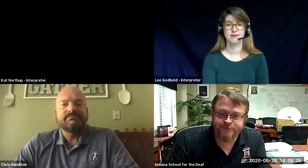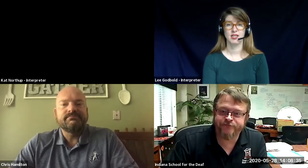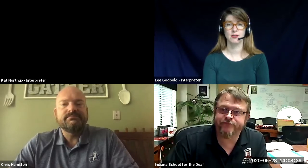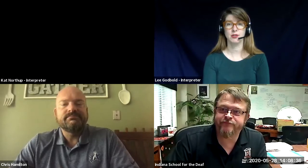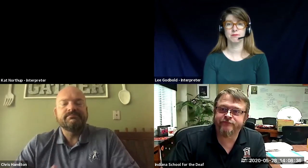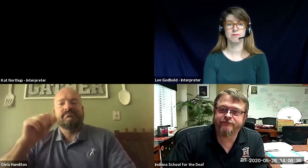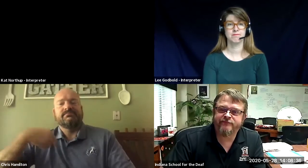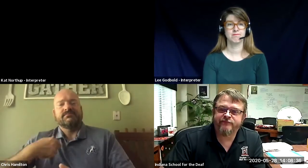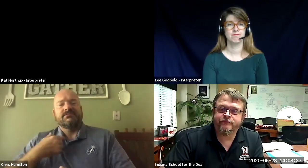I don't know.